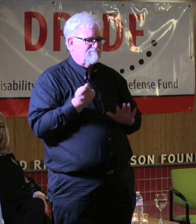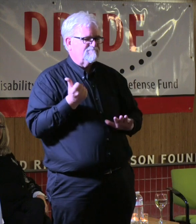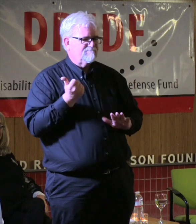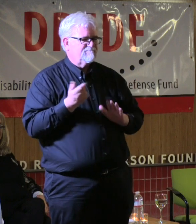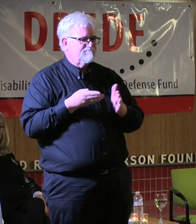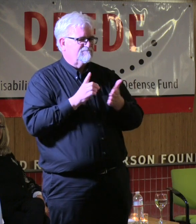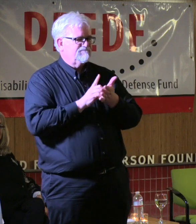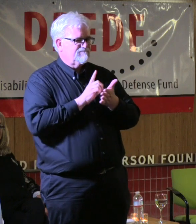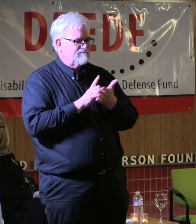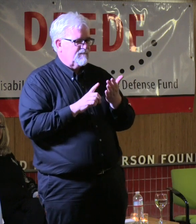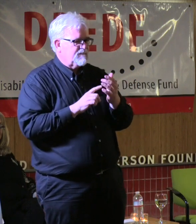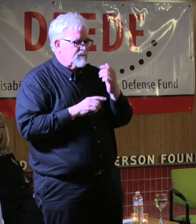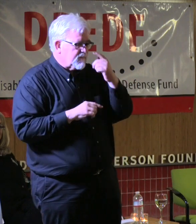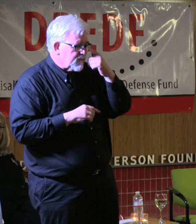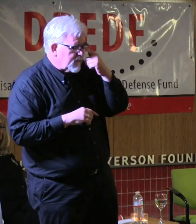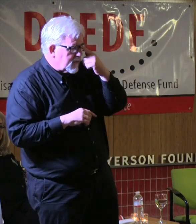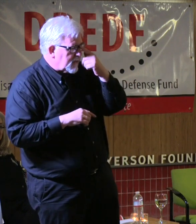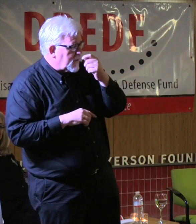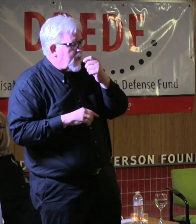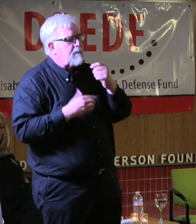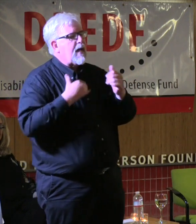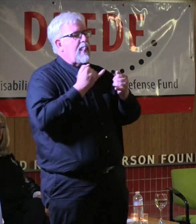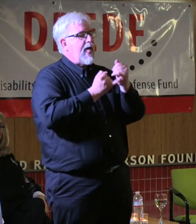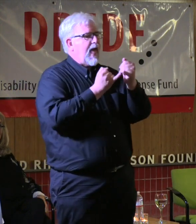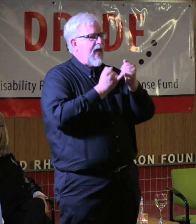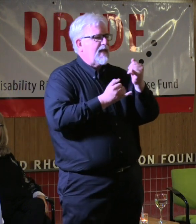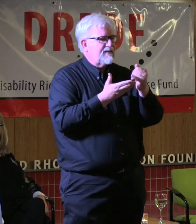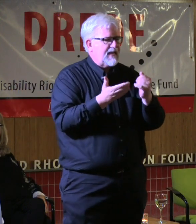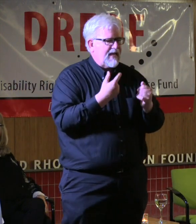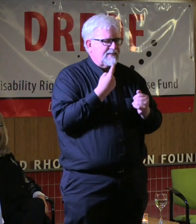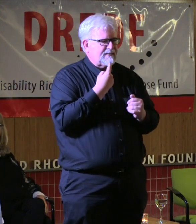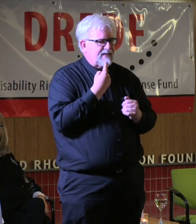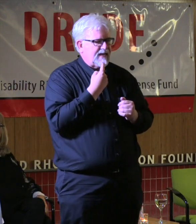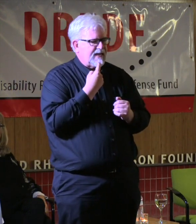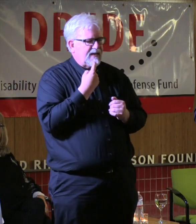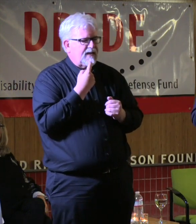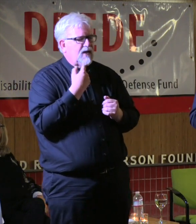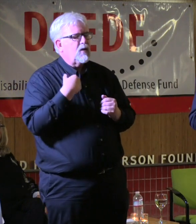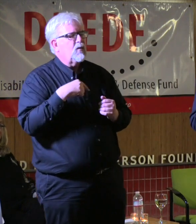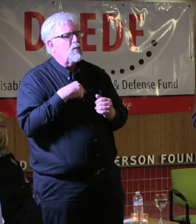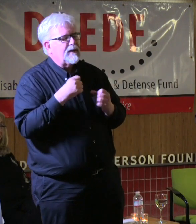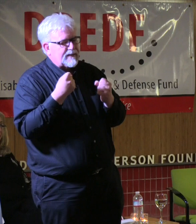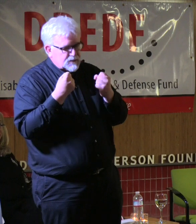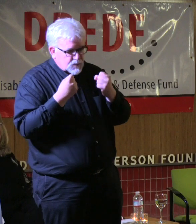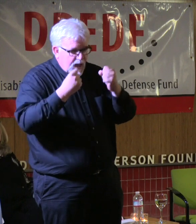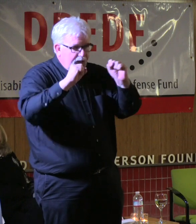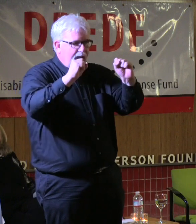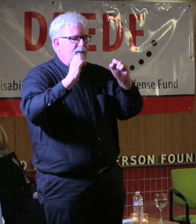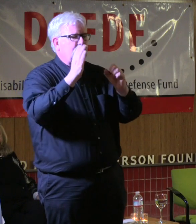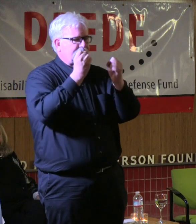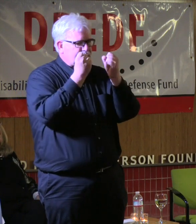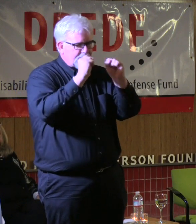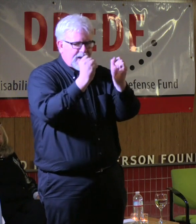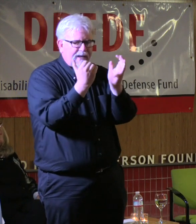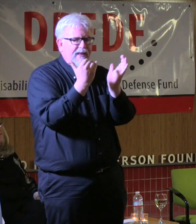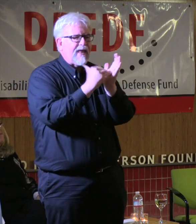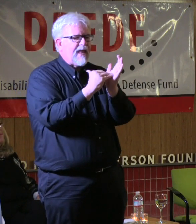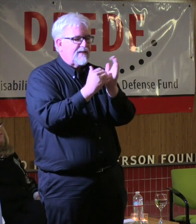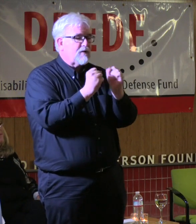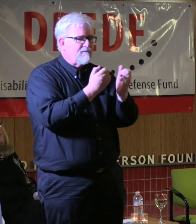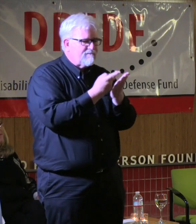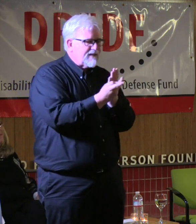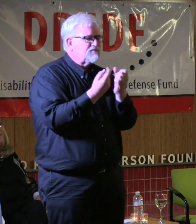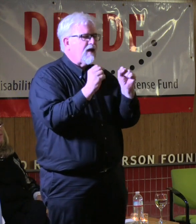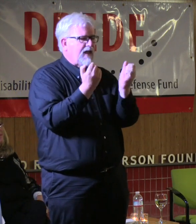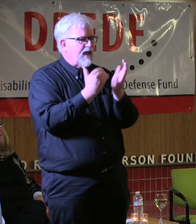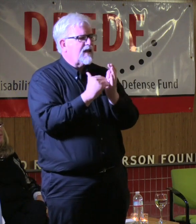So we do have some things to go. And last, I'll just say this, the last thing we tried. We're going to try again. I know